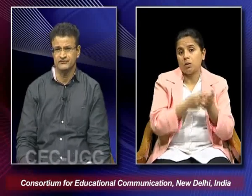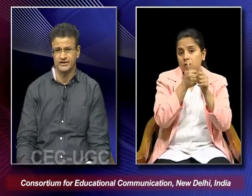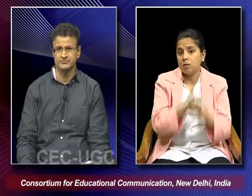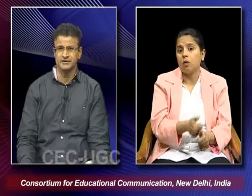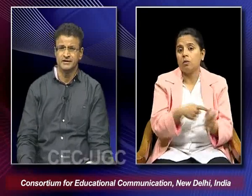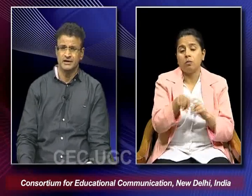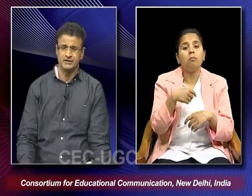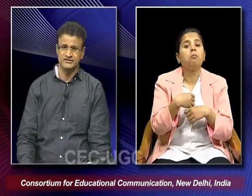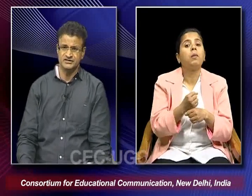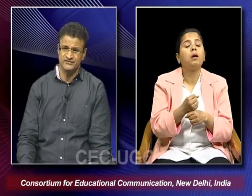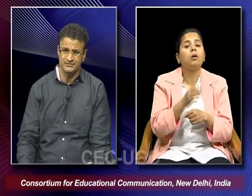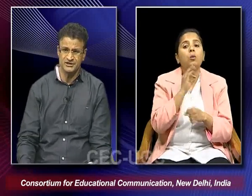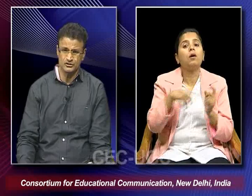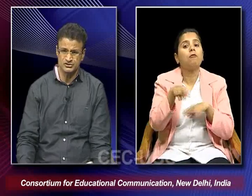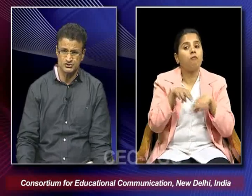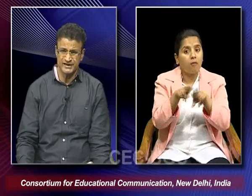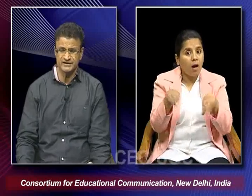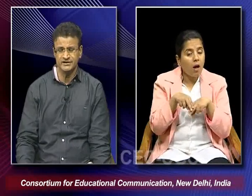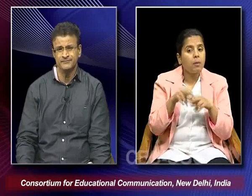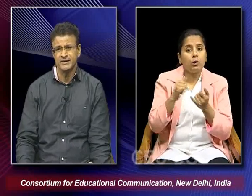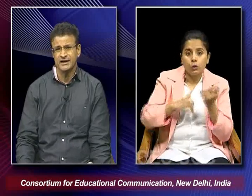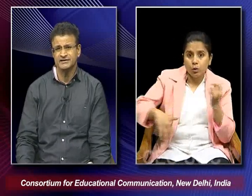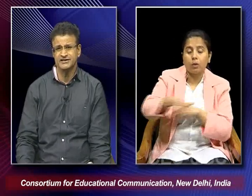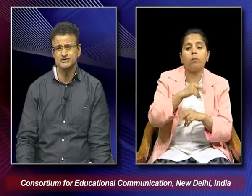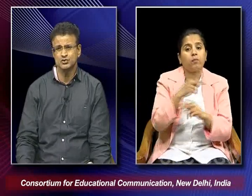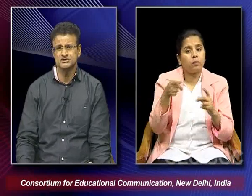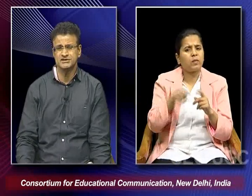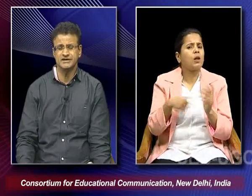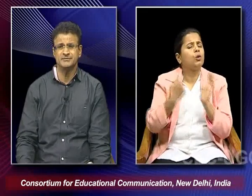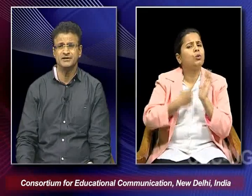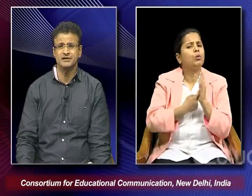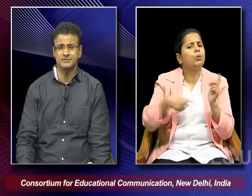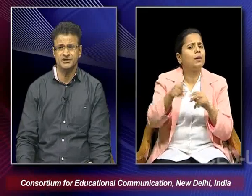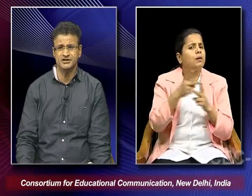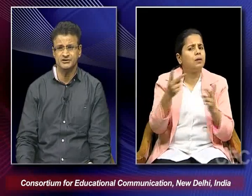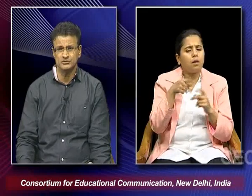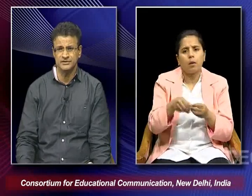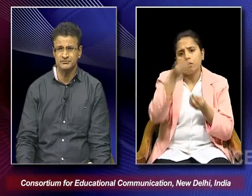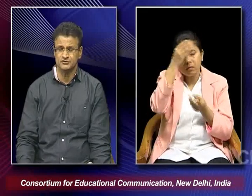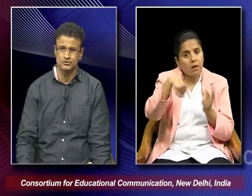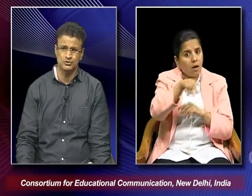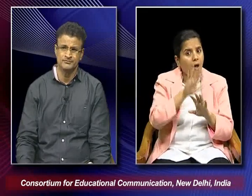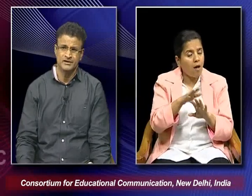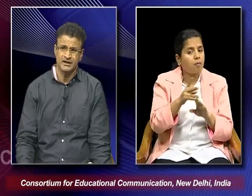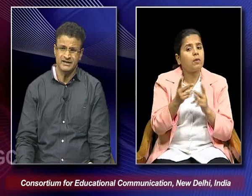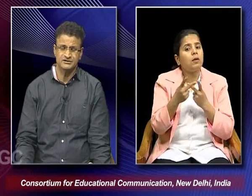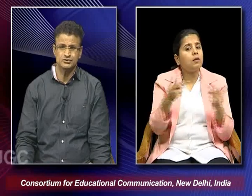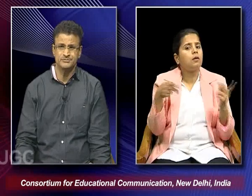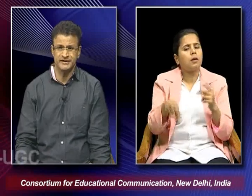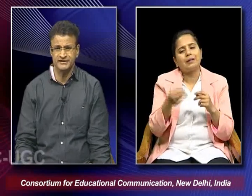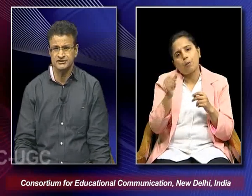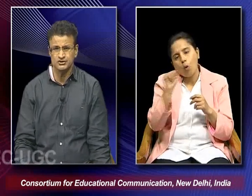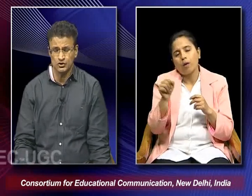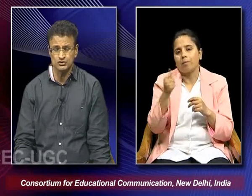been framed within the family or the society, and these rules, they are being communicated to them through either through